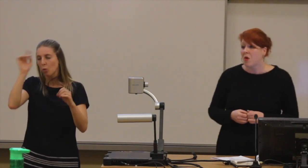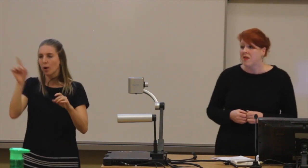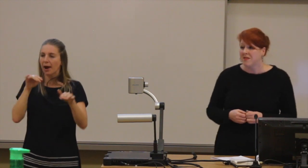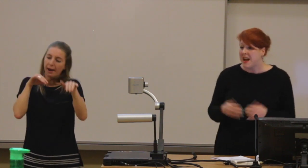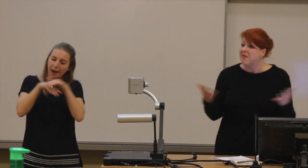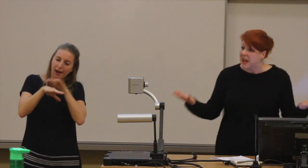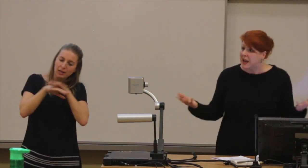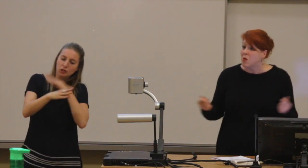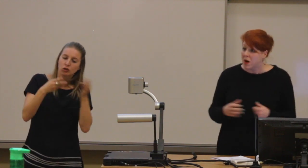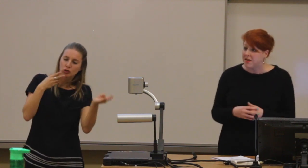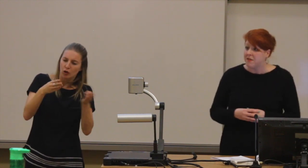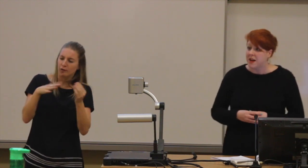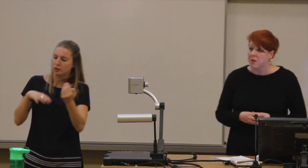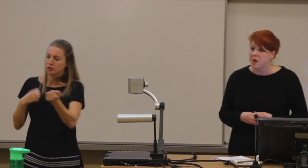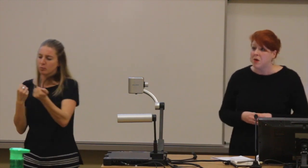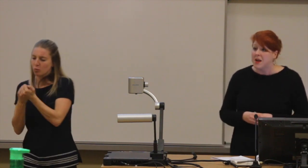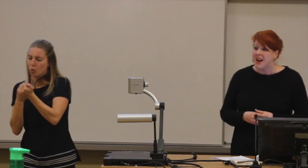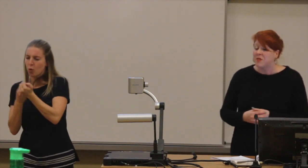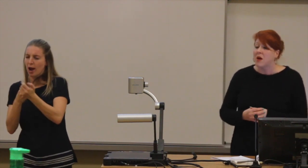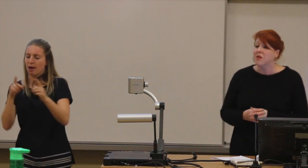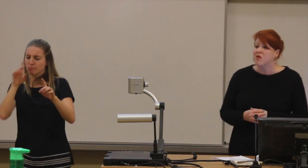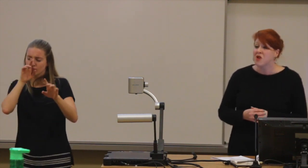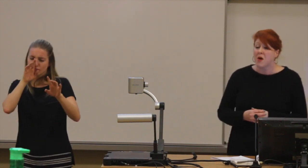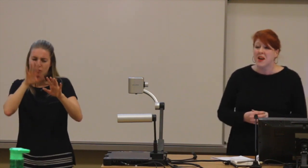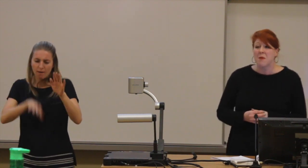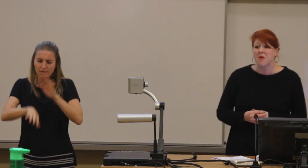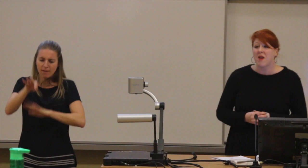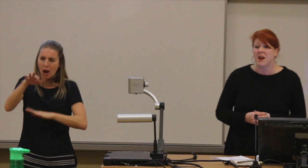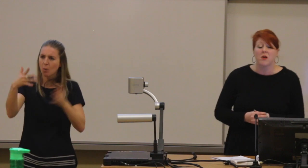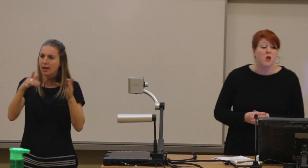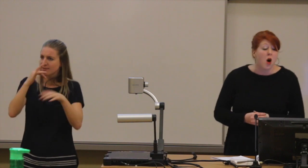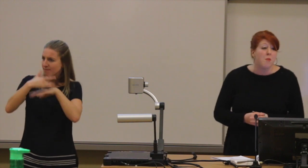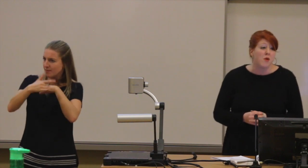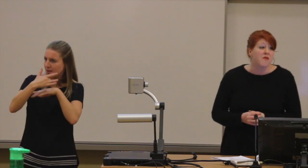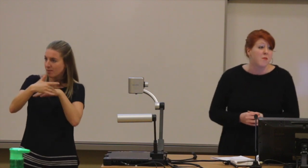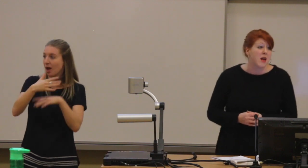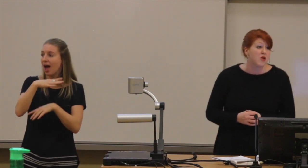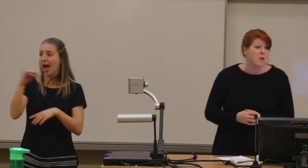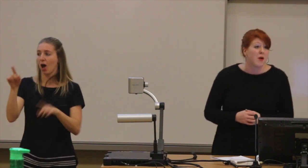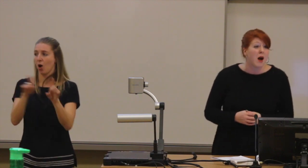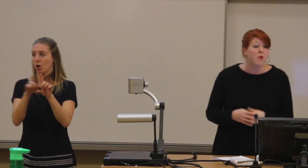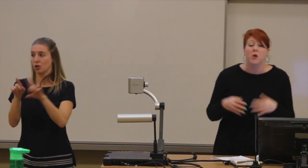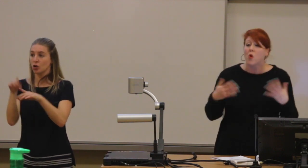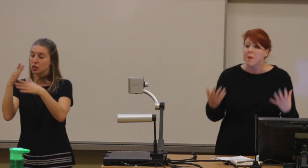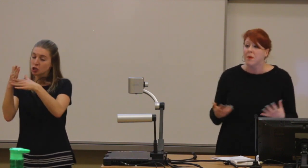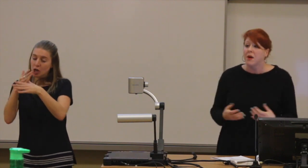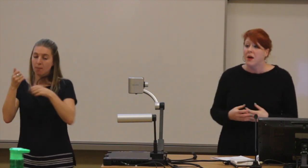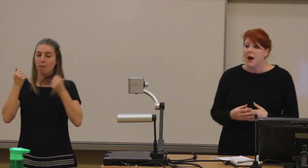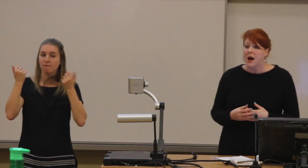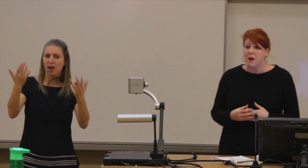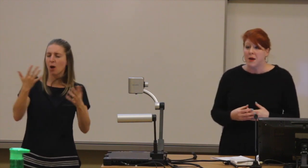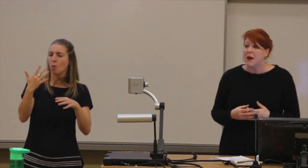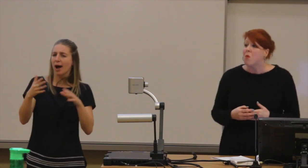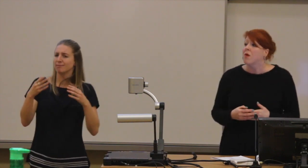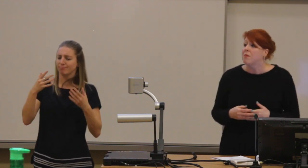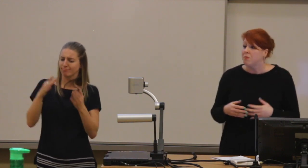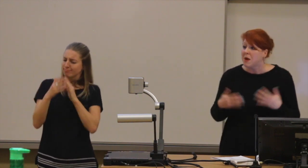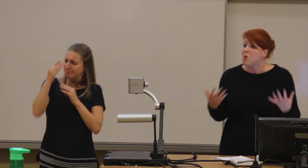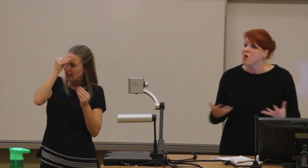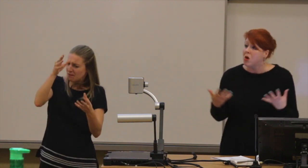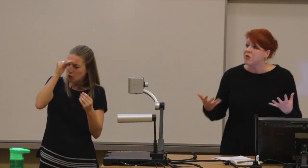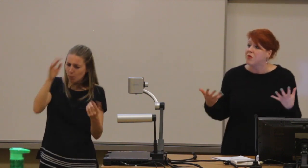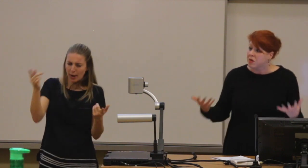and supports, navigating what's available, as well as sharing and providing a lot more information about how to equip and get